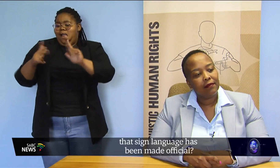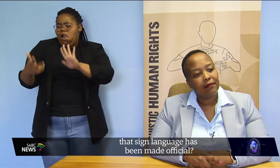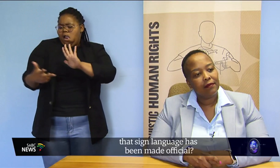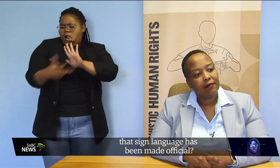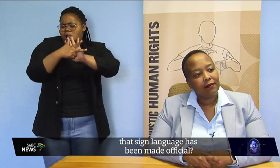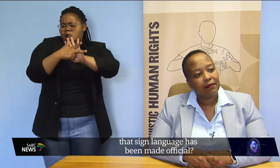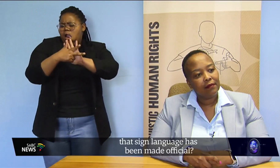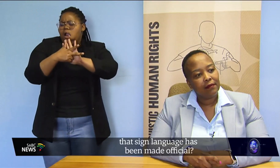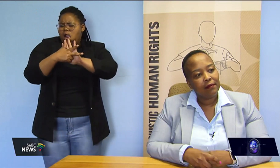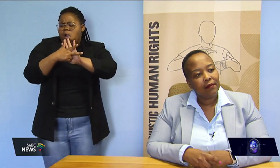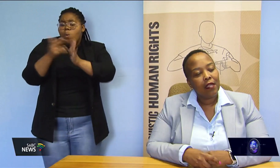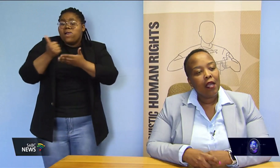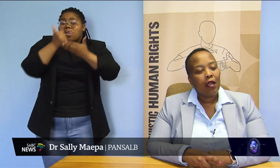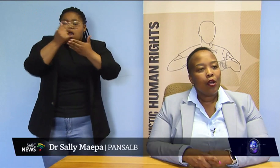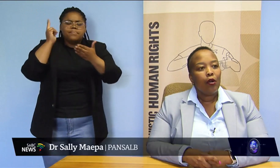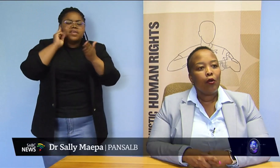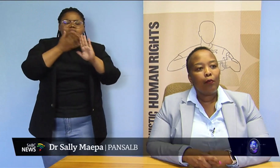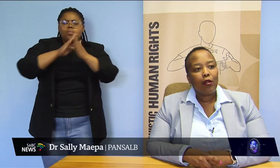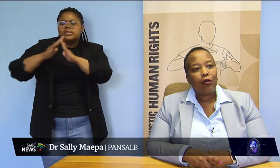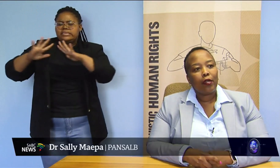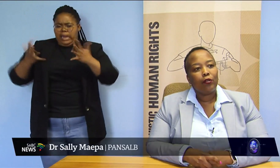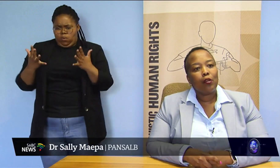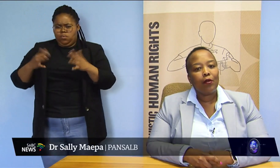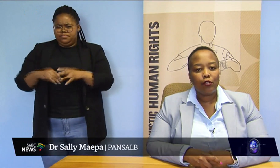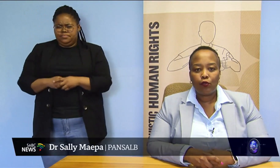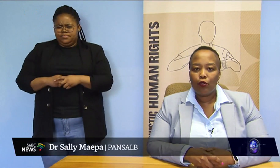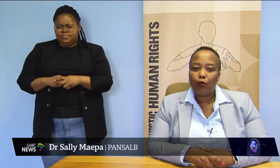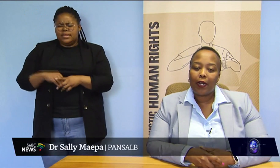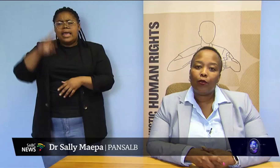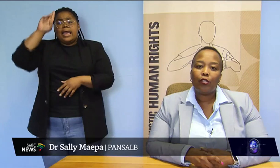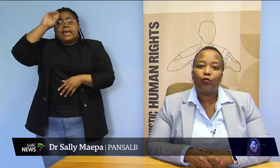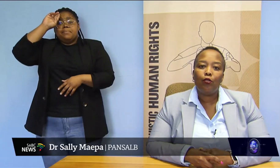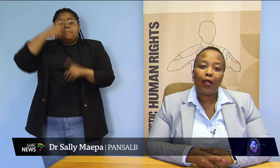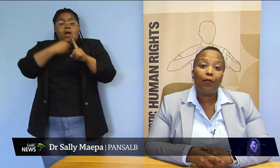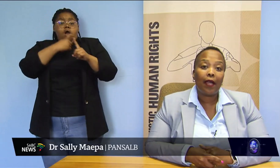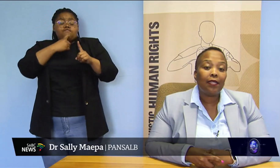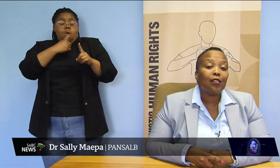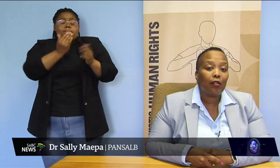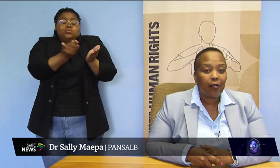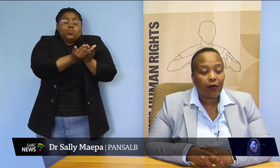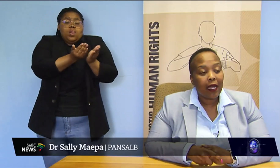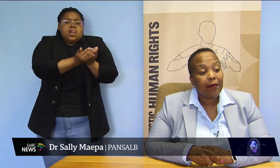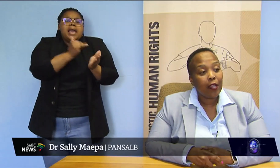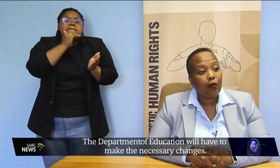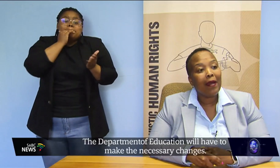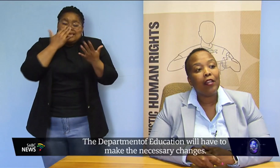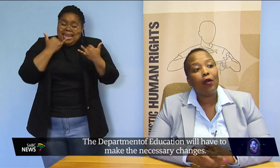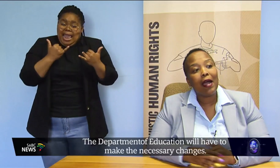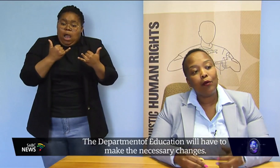e se le official. O gopele gore go thoma go dikolong go ra gore dikolo ka moka di tla tshwanela gore ga bjalo mo mananeng a bona